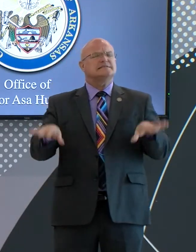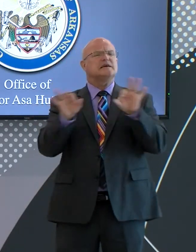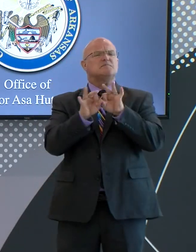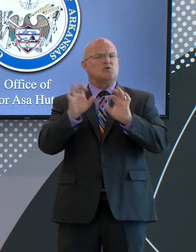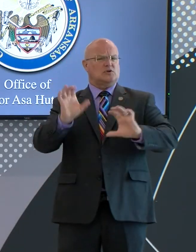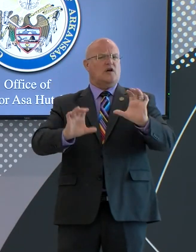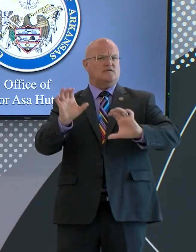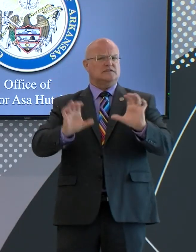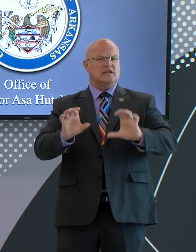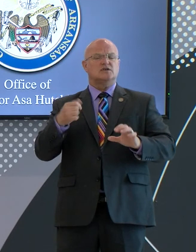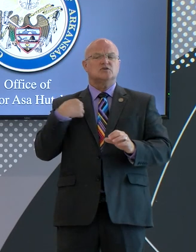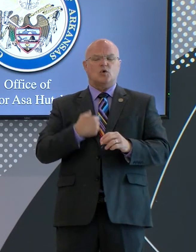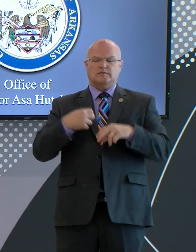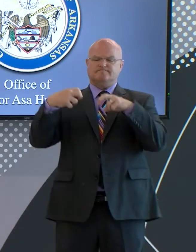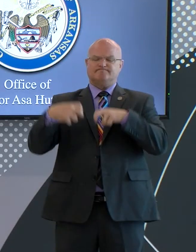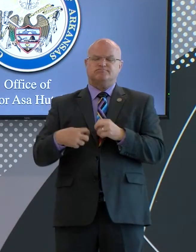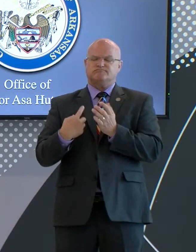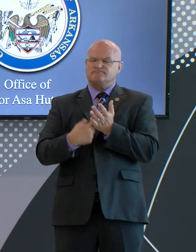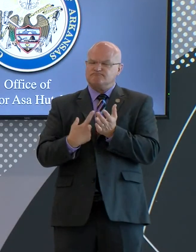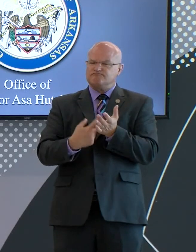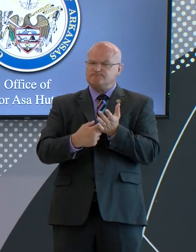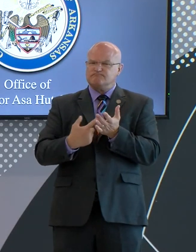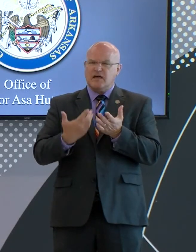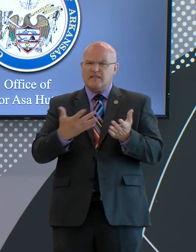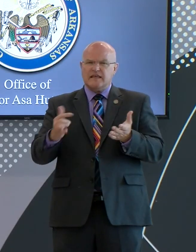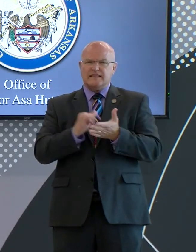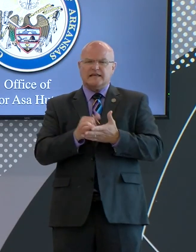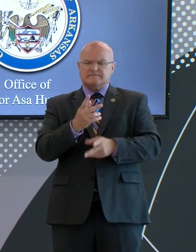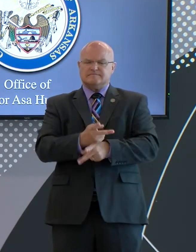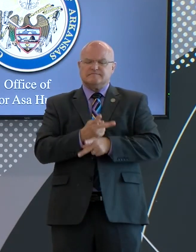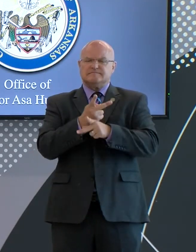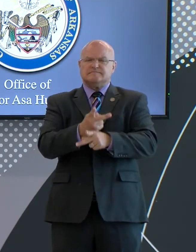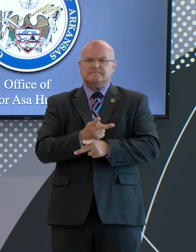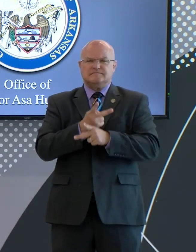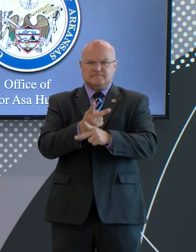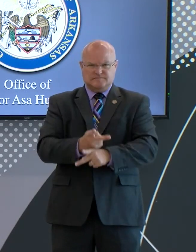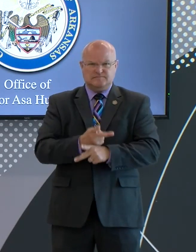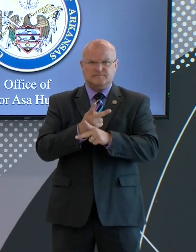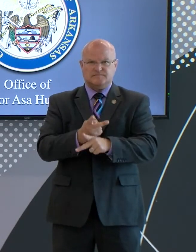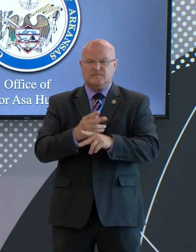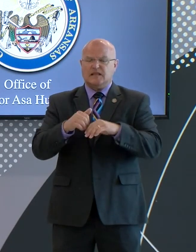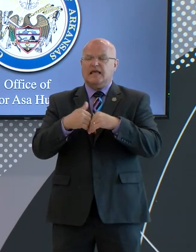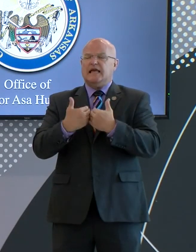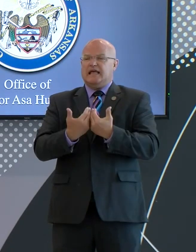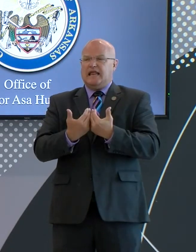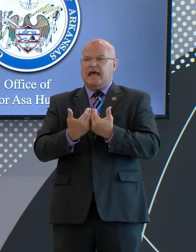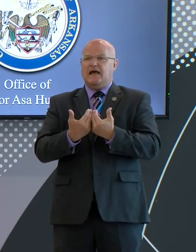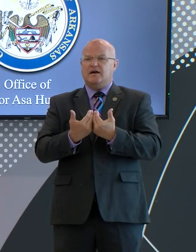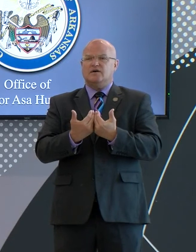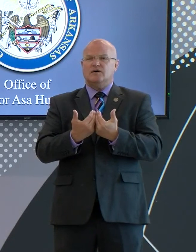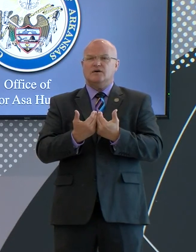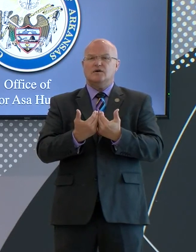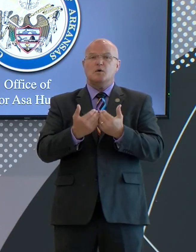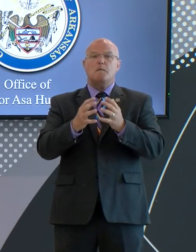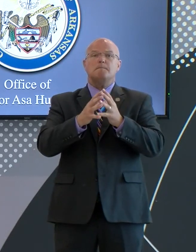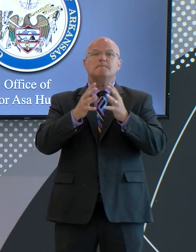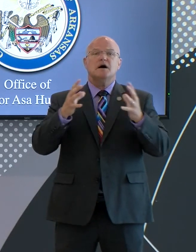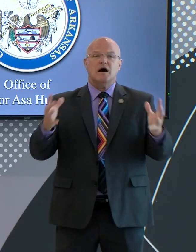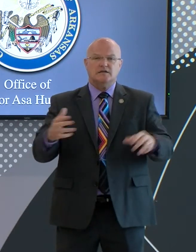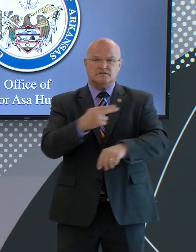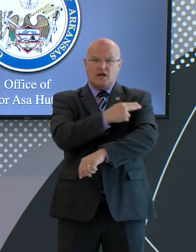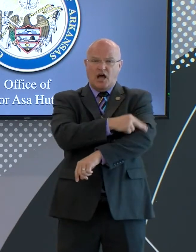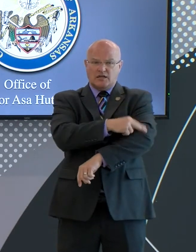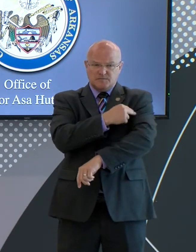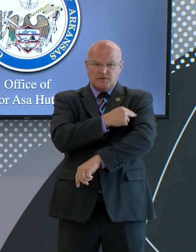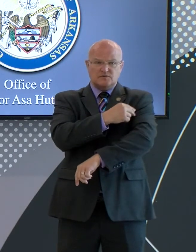important conversation. So we sat down and talked about the things, the precautions that are being taken, and how much our hospitals,